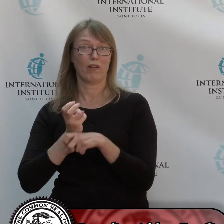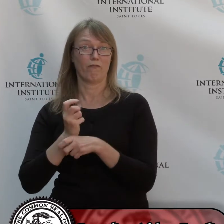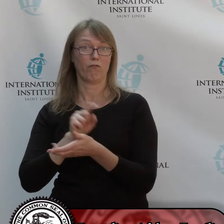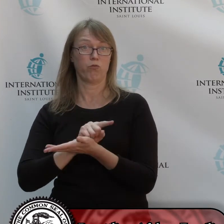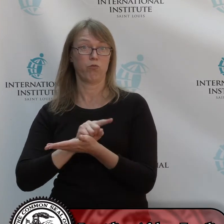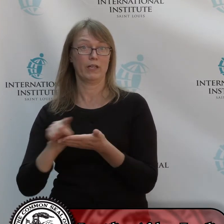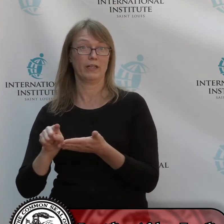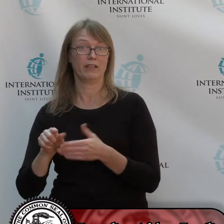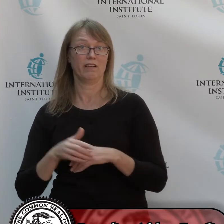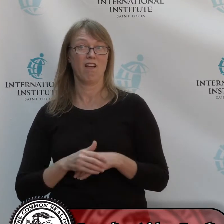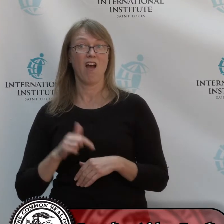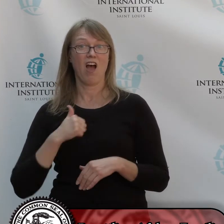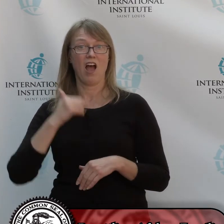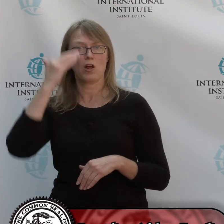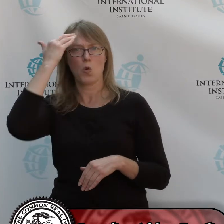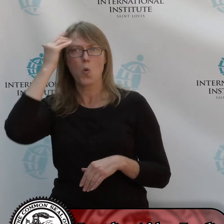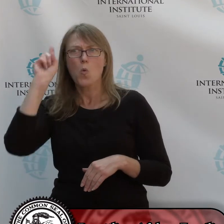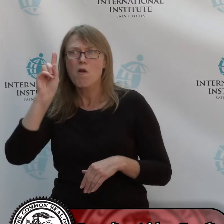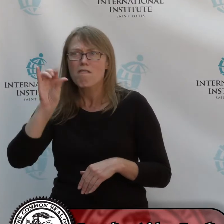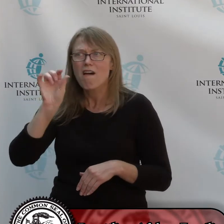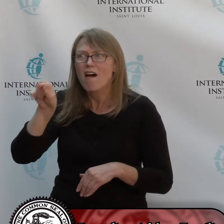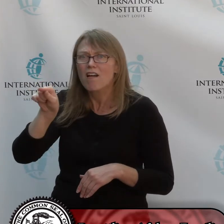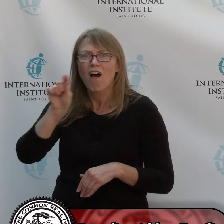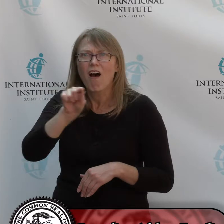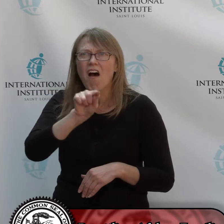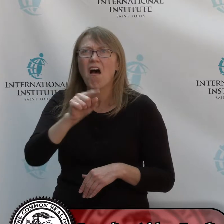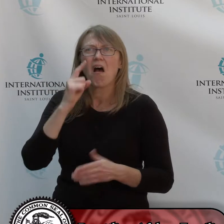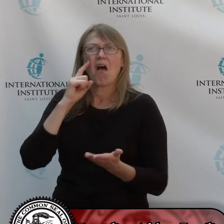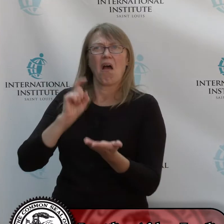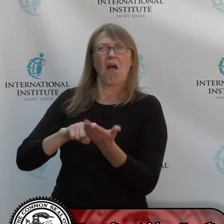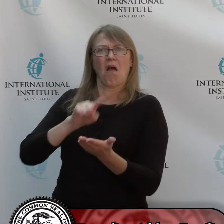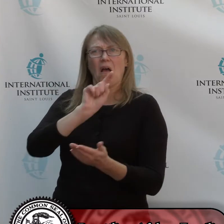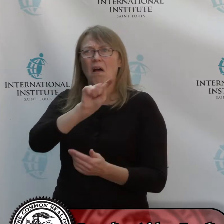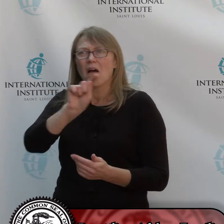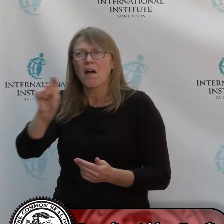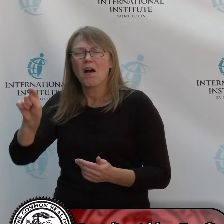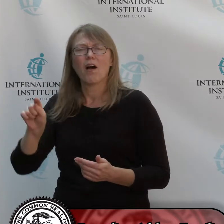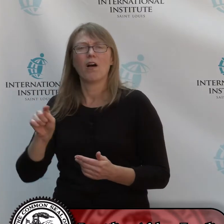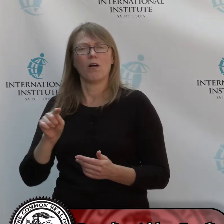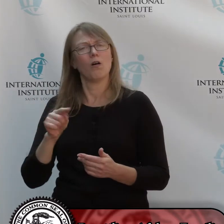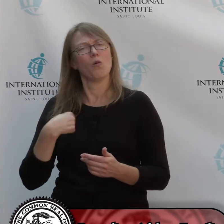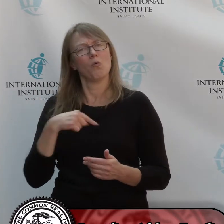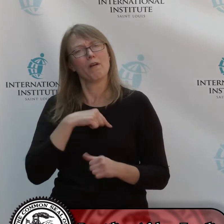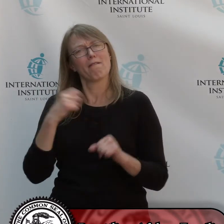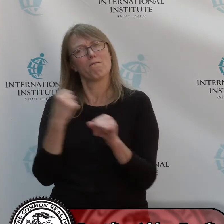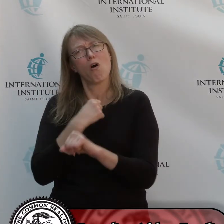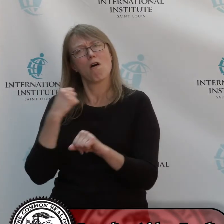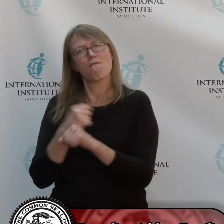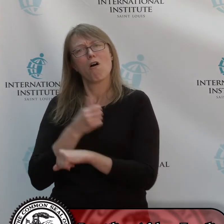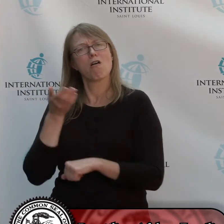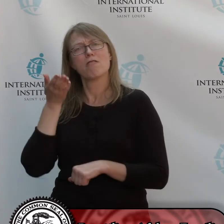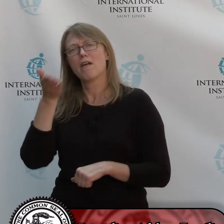I know. These are places that my friends know. These are the places where we fought and died for 20 years.